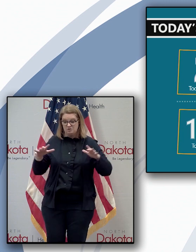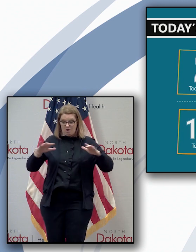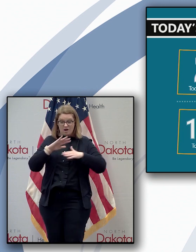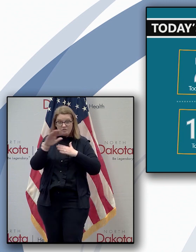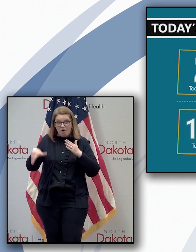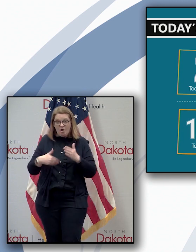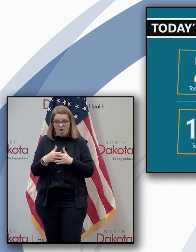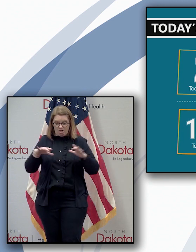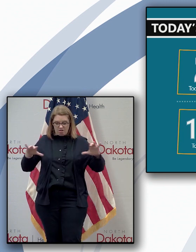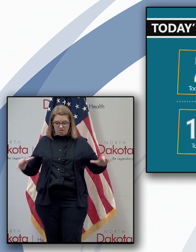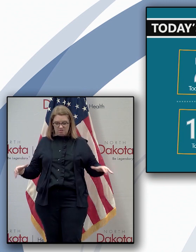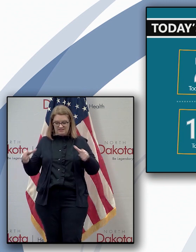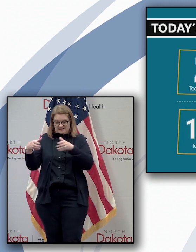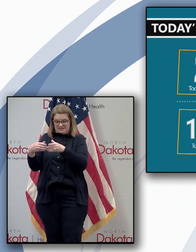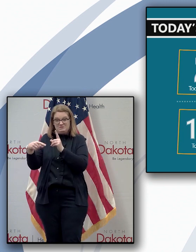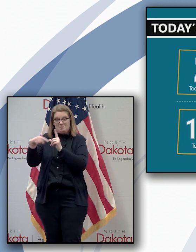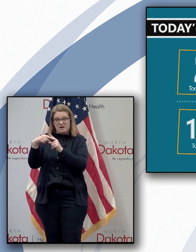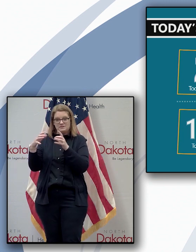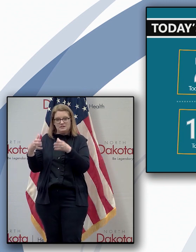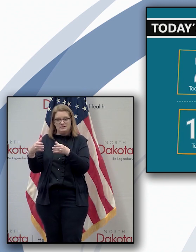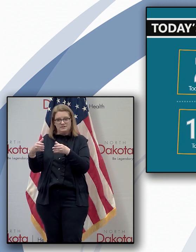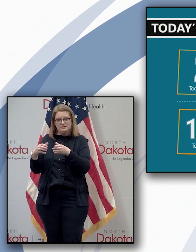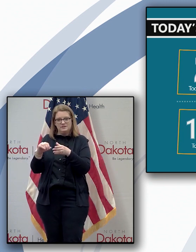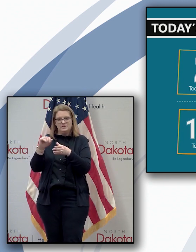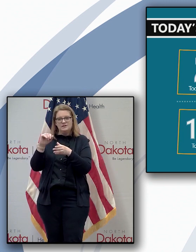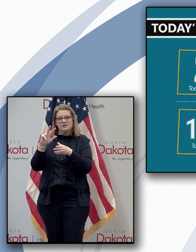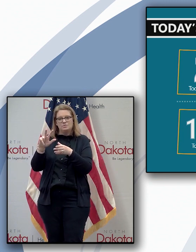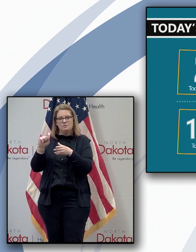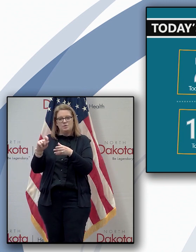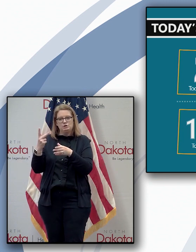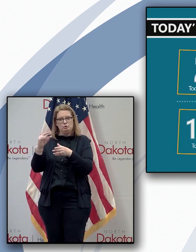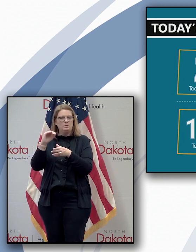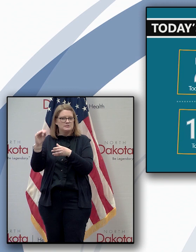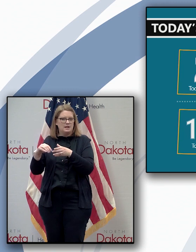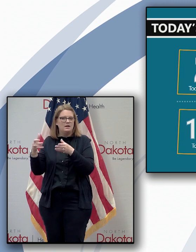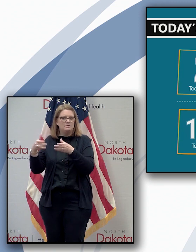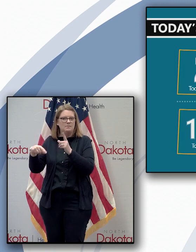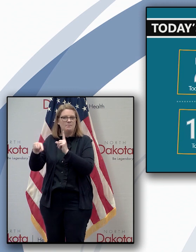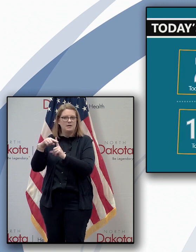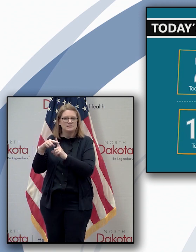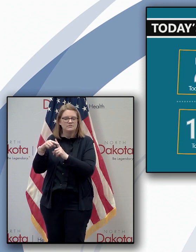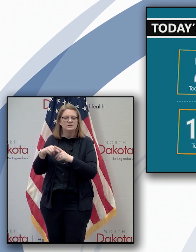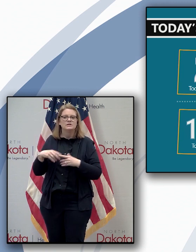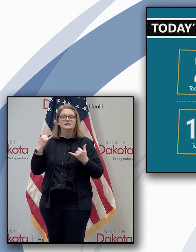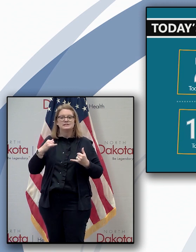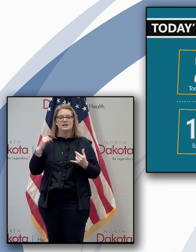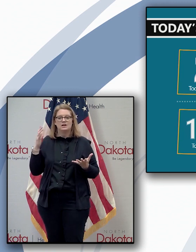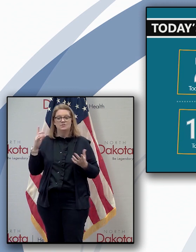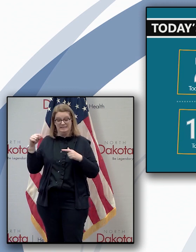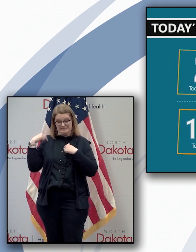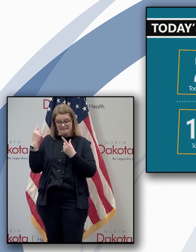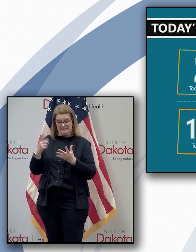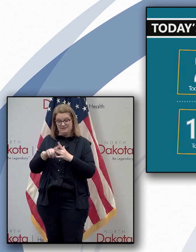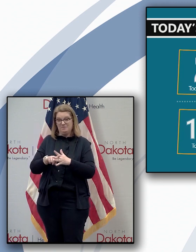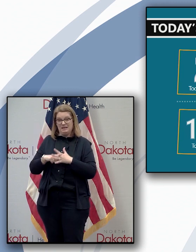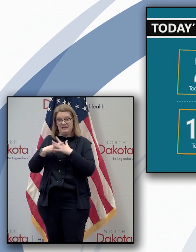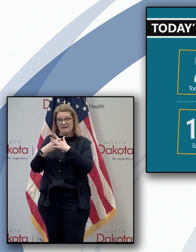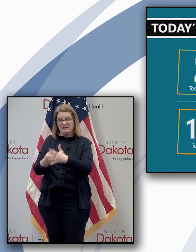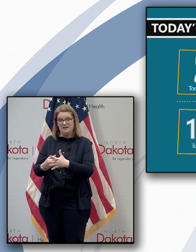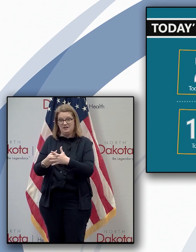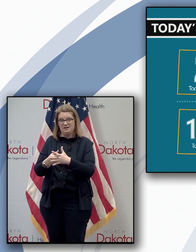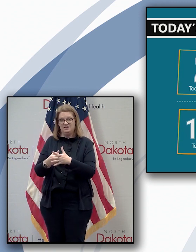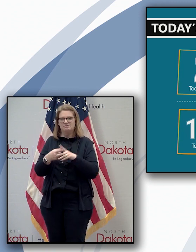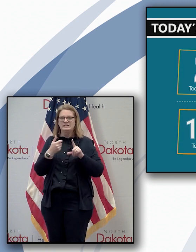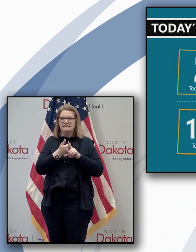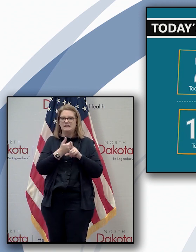rate, and that continues to drop. At 3.2%, North Dakota's cumulative average since the beginning remains